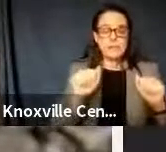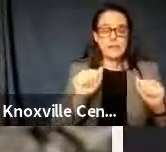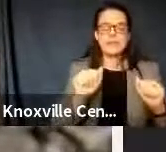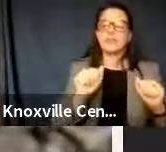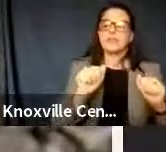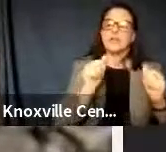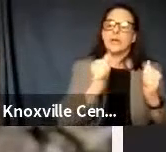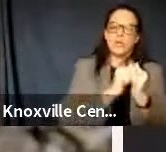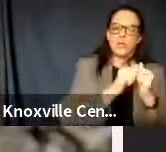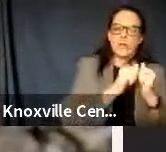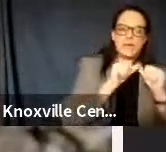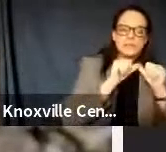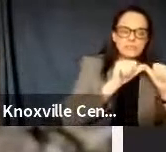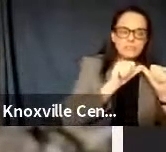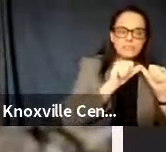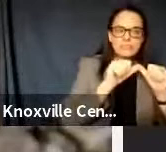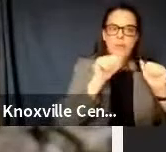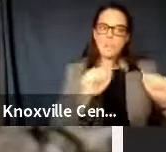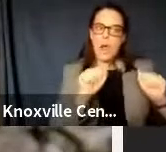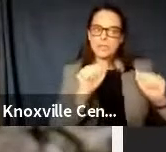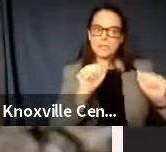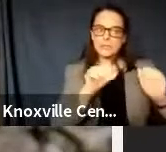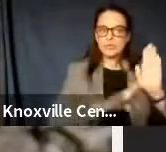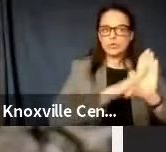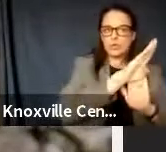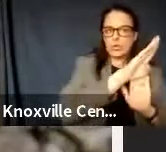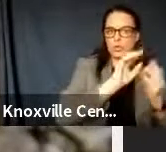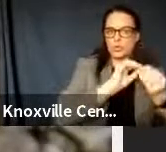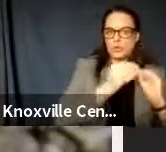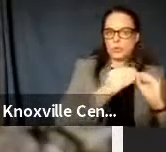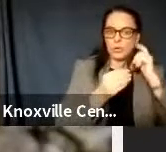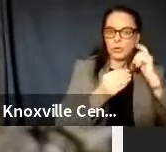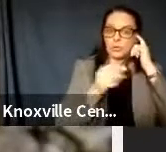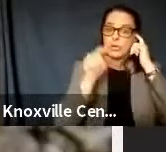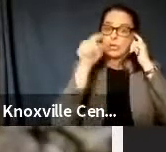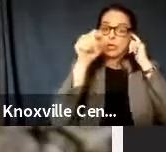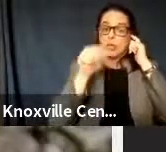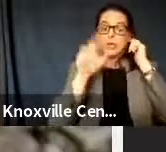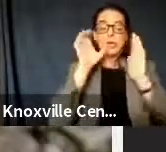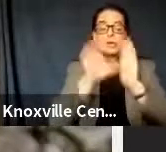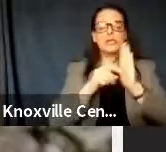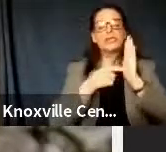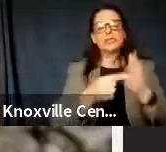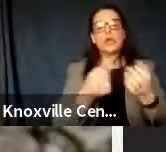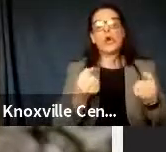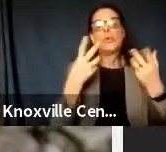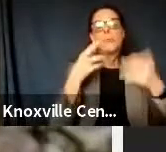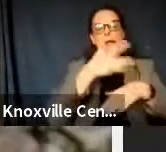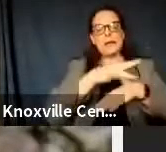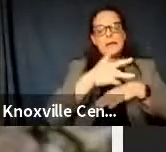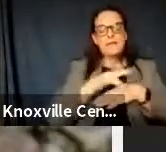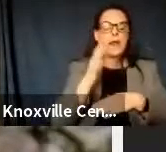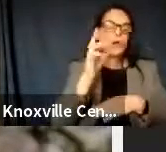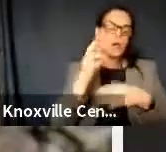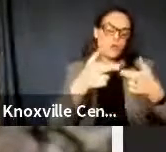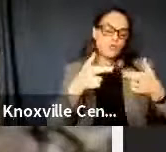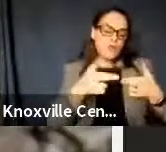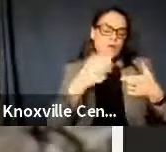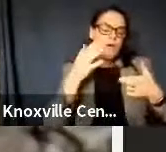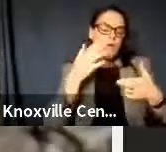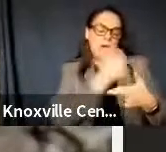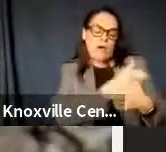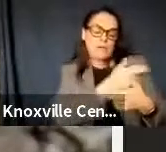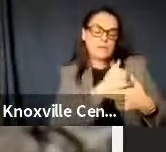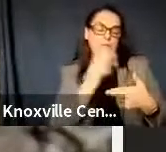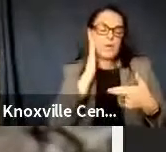and forecasted surge capacity. These graphs show the availability of regional hospital beds, ICU beds, and ventilators from our